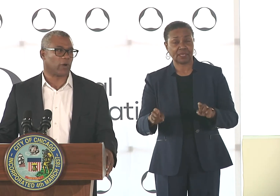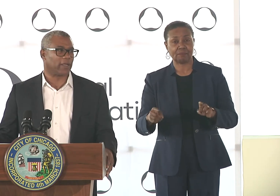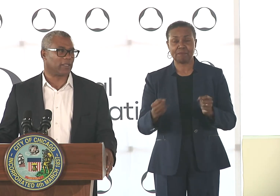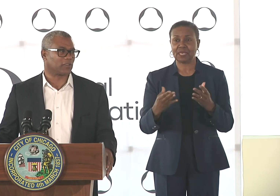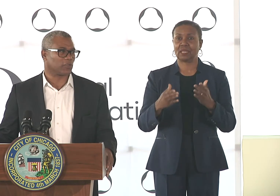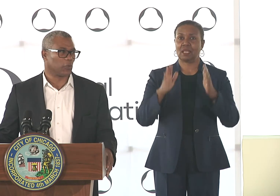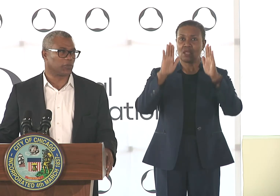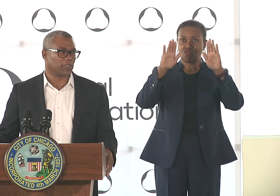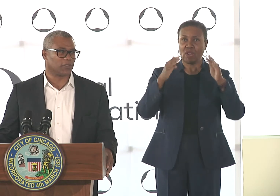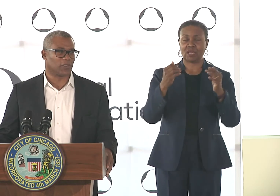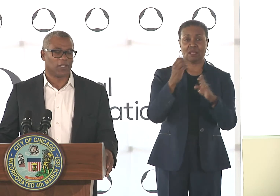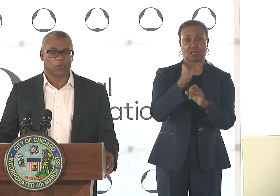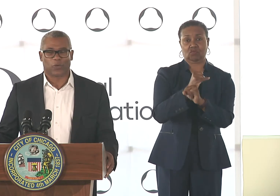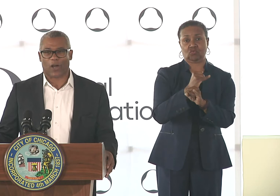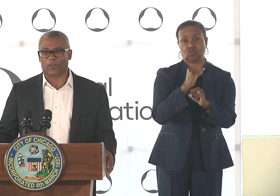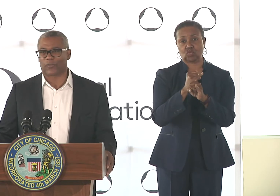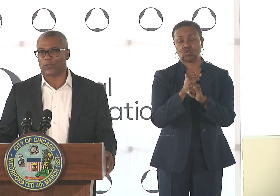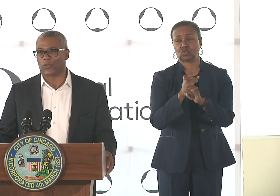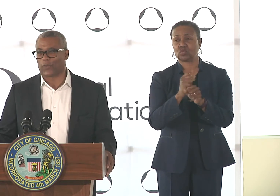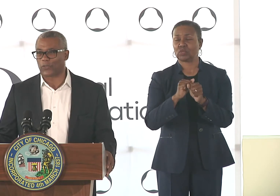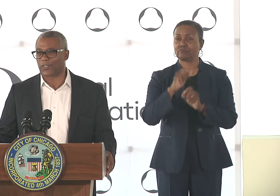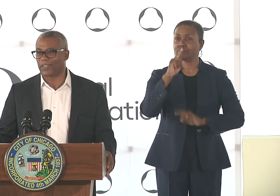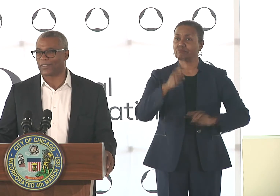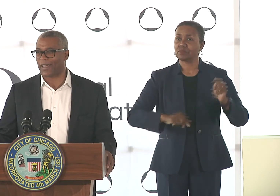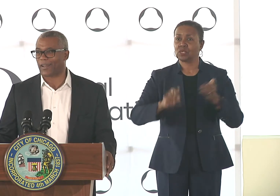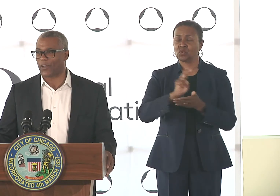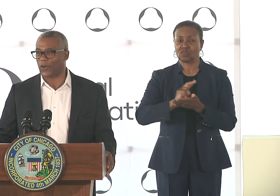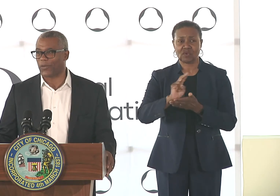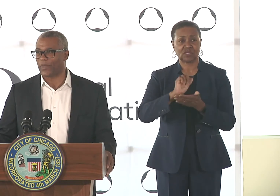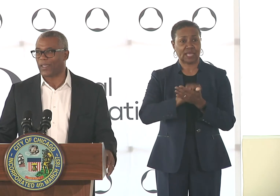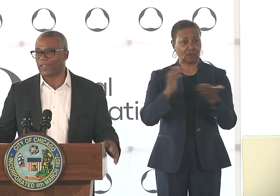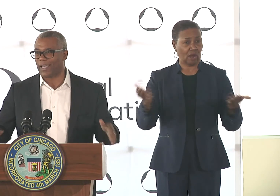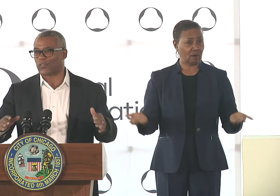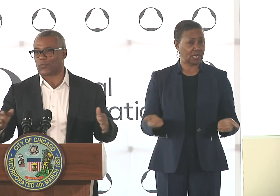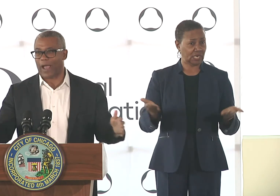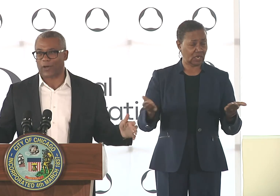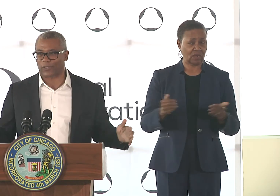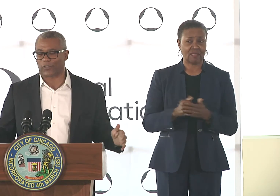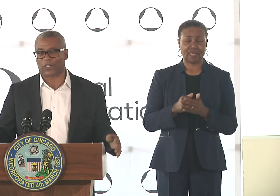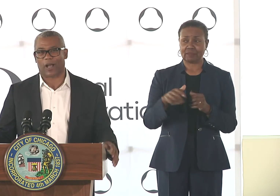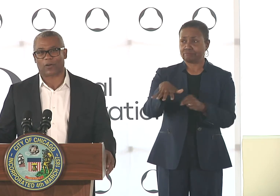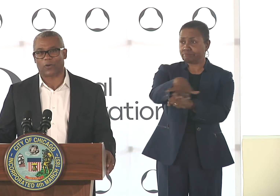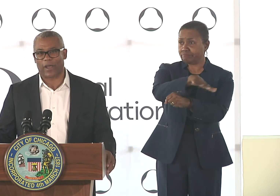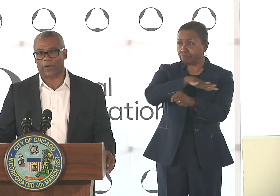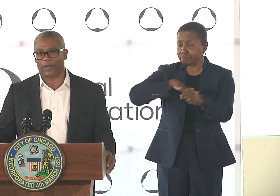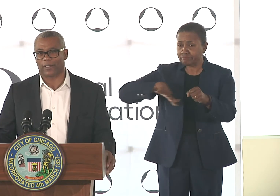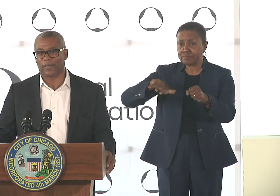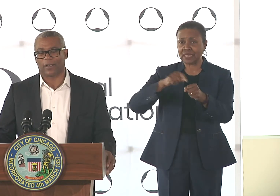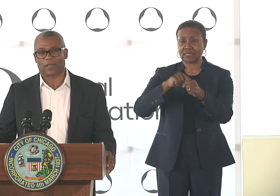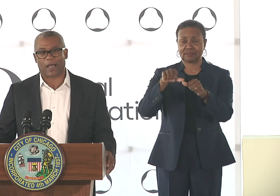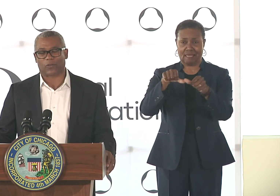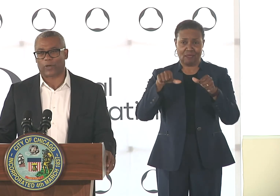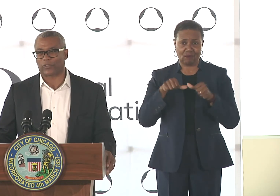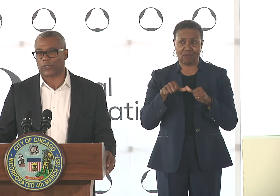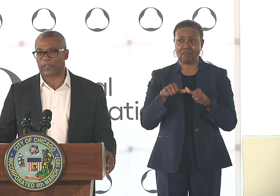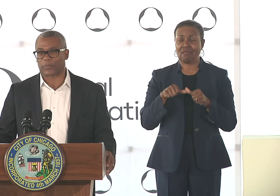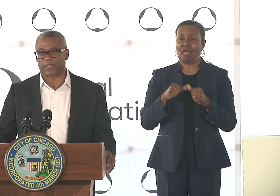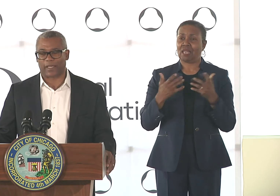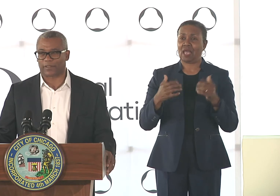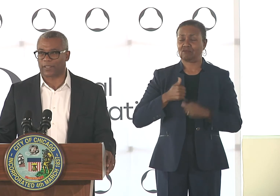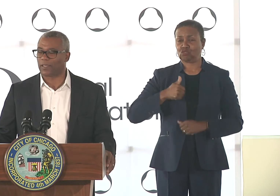many great institutions with all of the universities that are here and that surround the Chicago area, a lot of